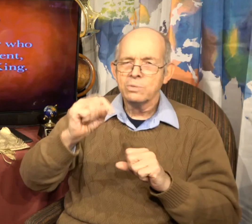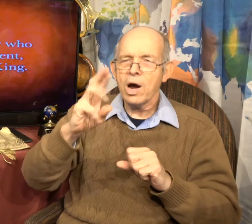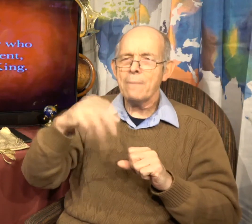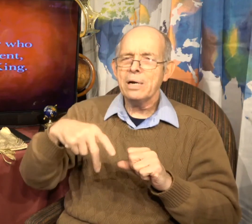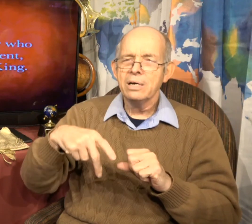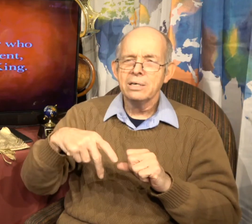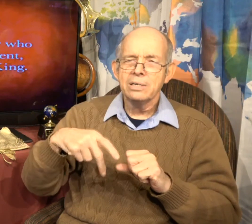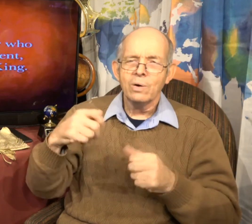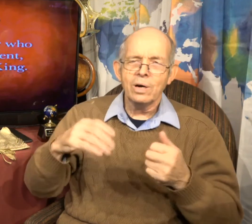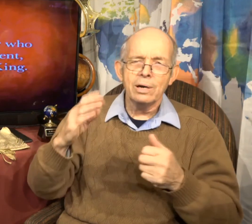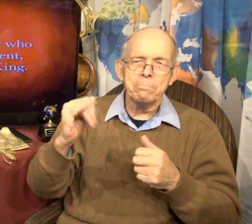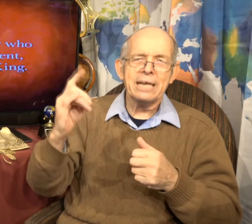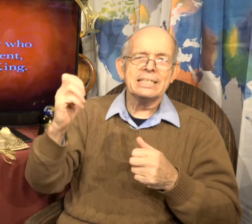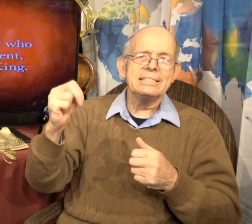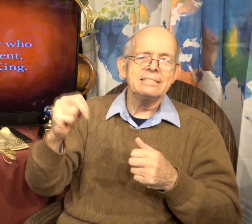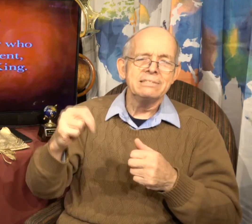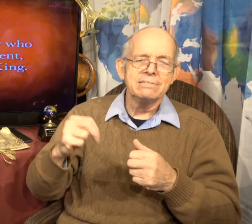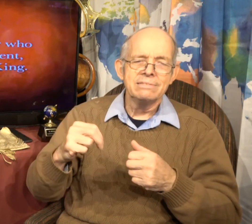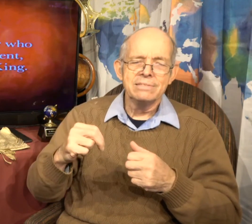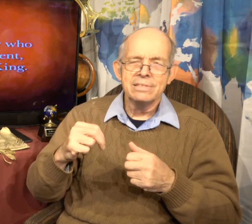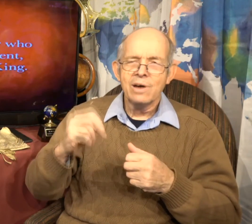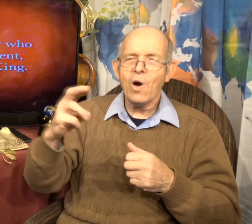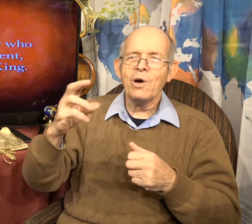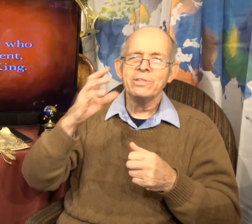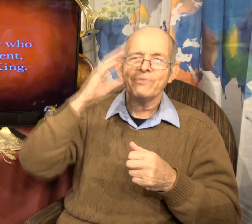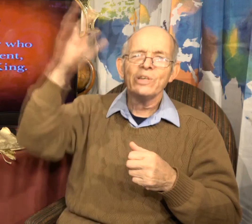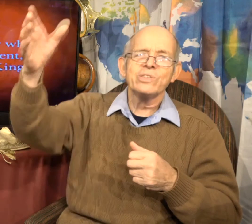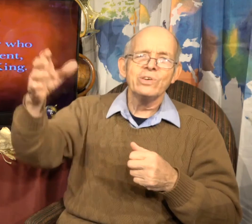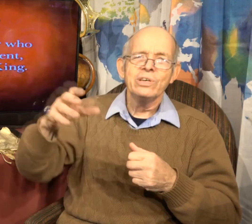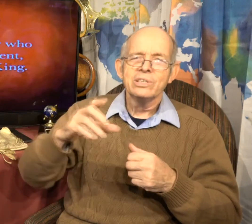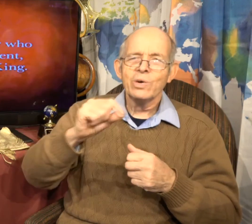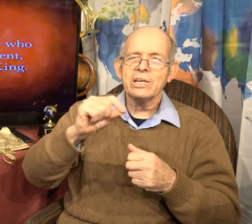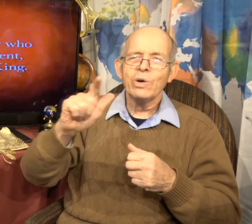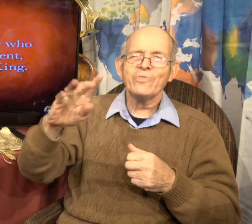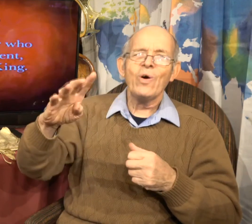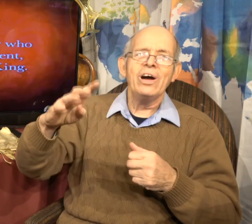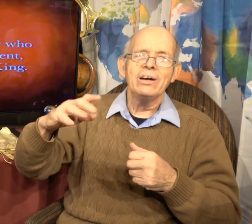Trump or Biden, or the future, 2024,